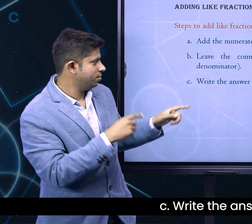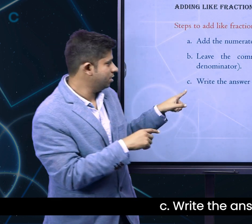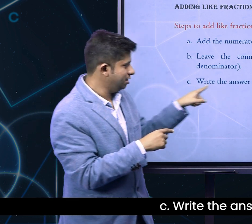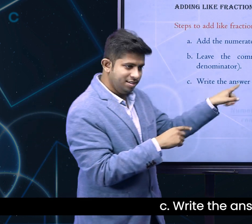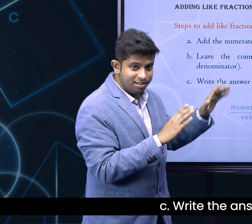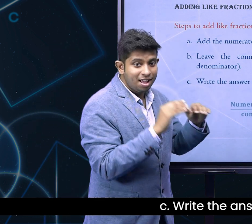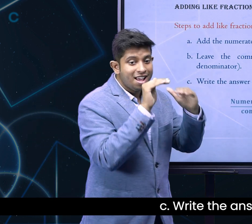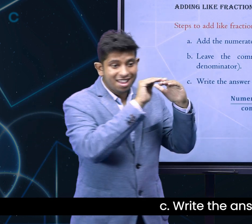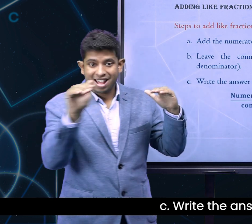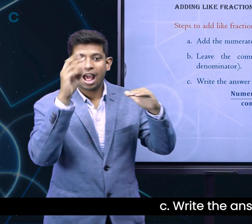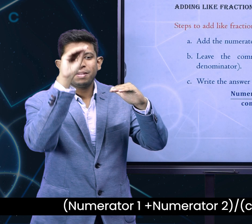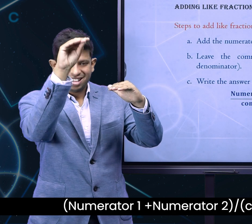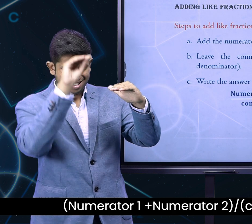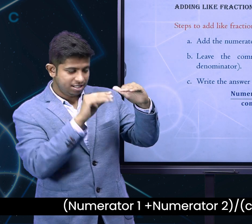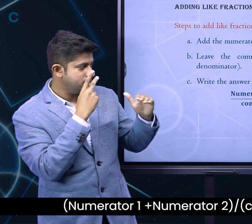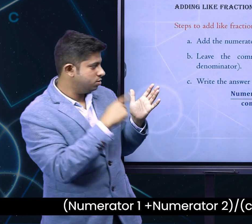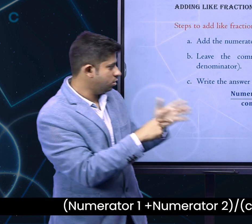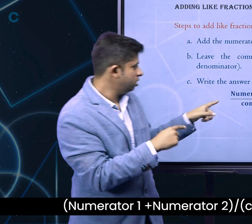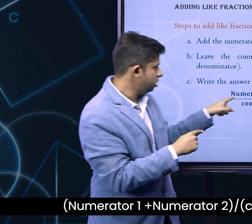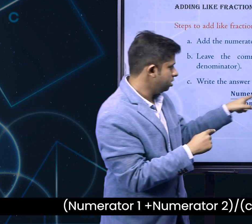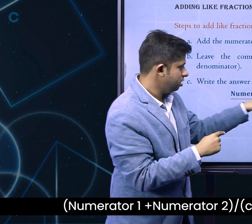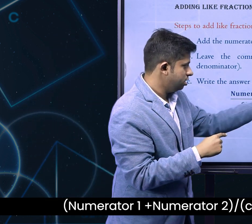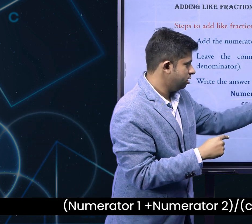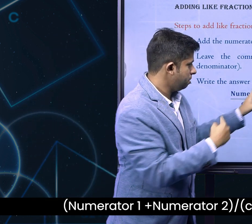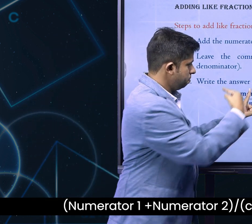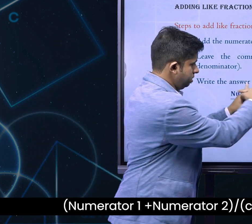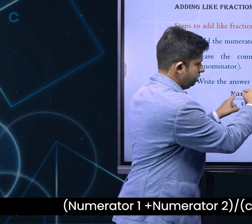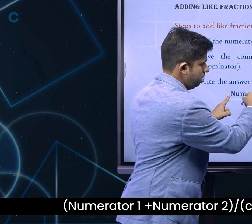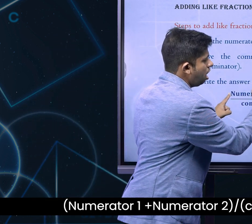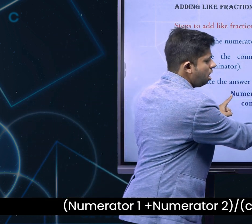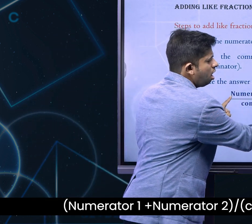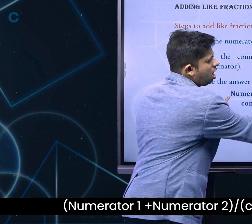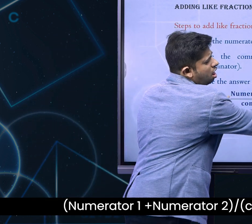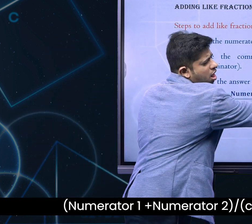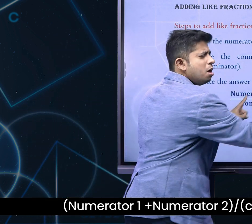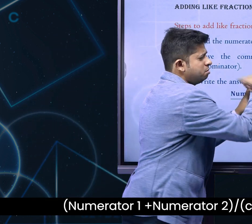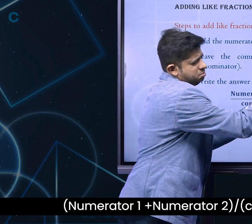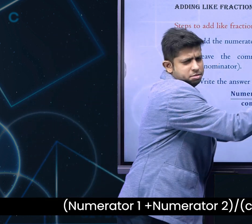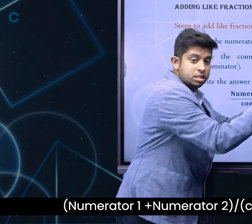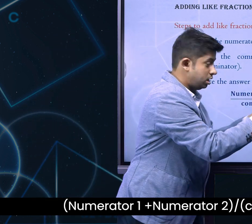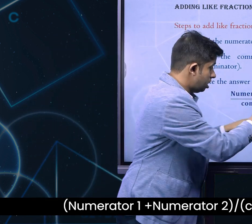Write the answer as numerator 1 plus numerator 2 by common denominator.